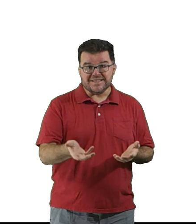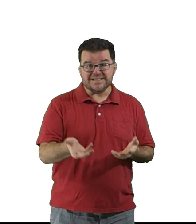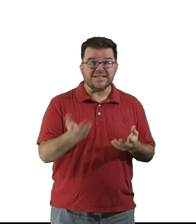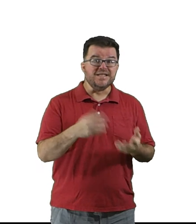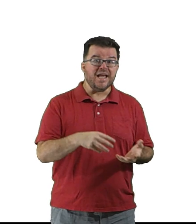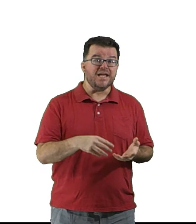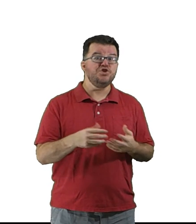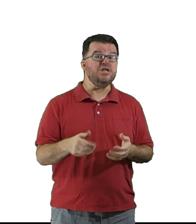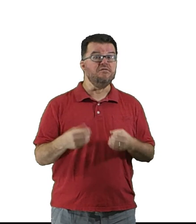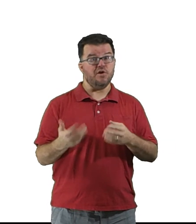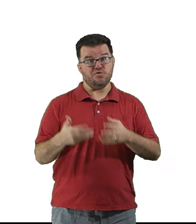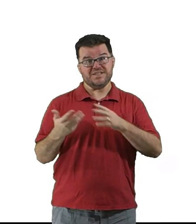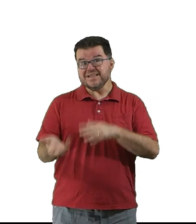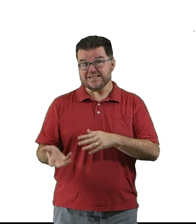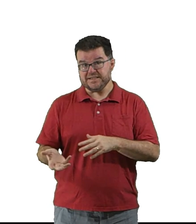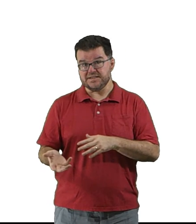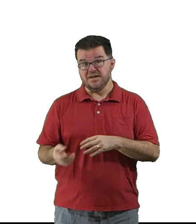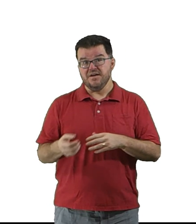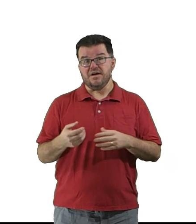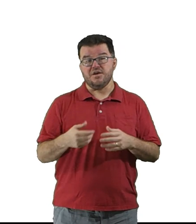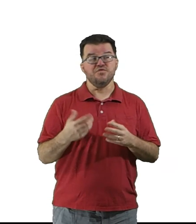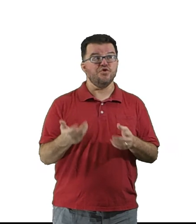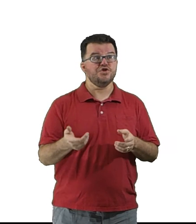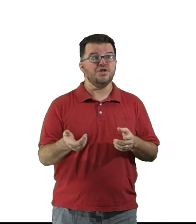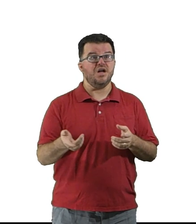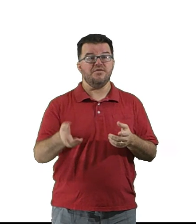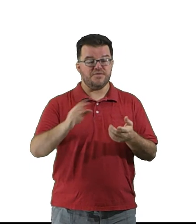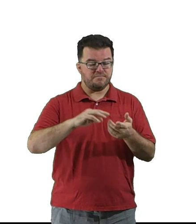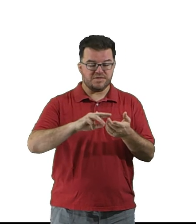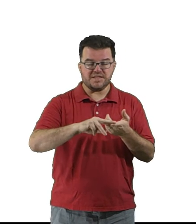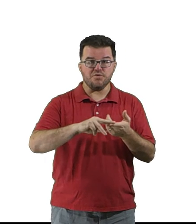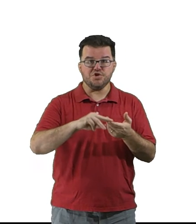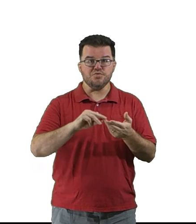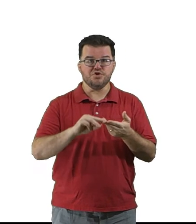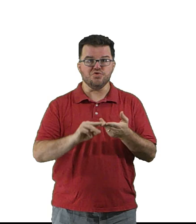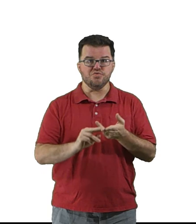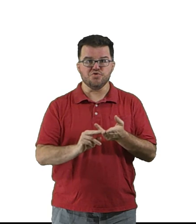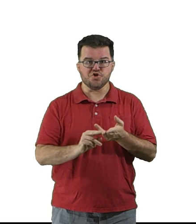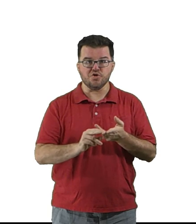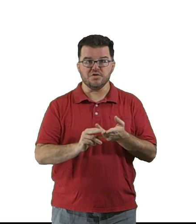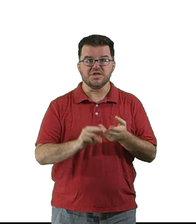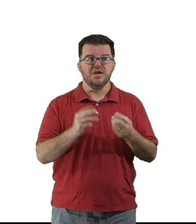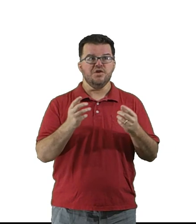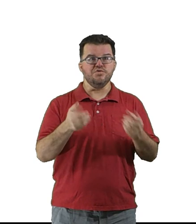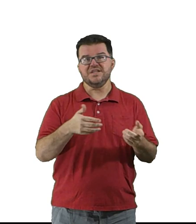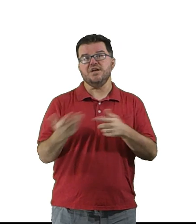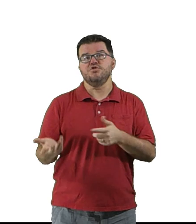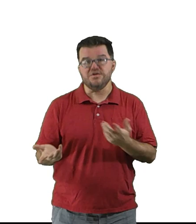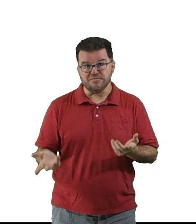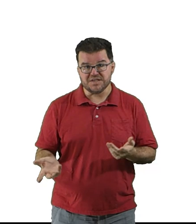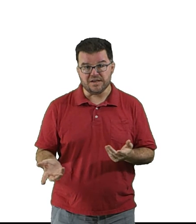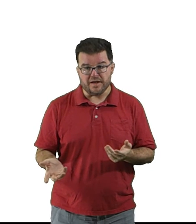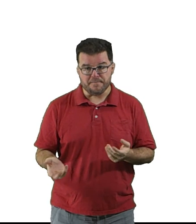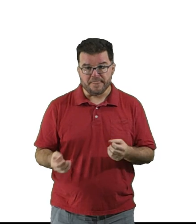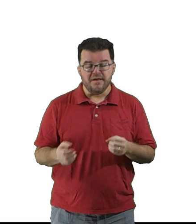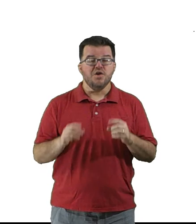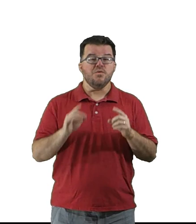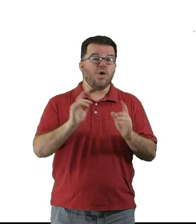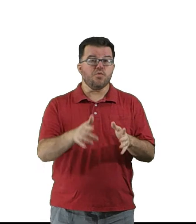plastids engage in photosynthesis, conversion of CO2 to sugars using energy from sunlight. While we're on